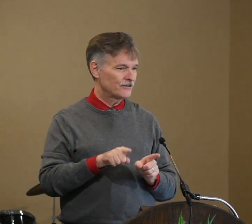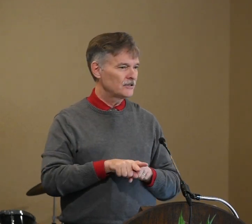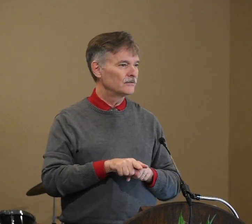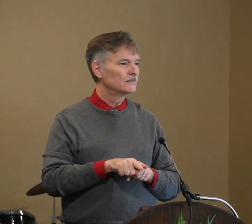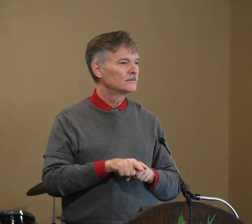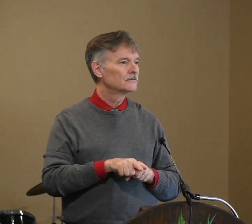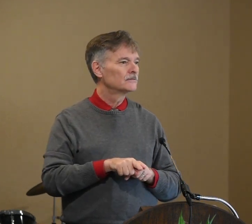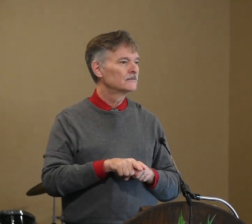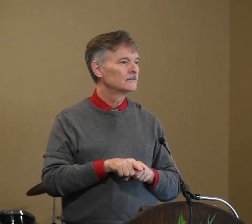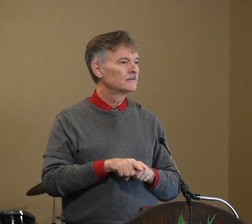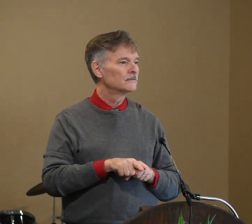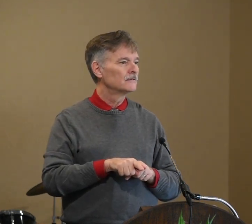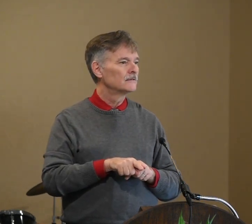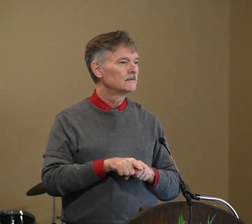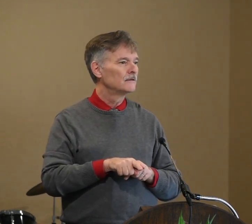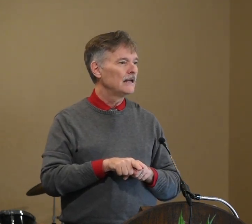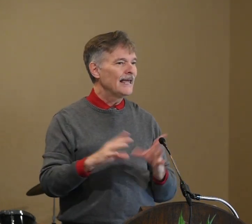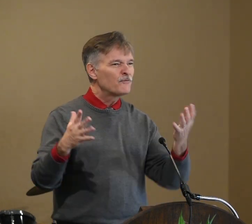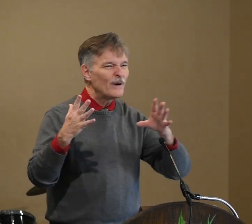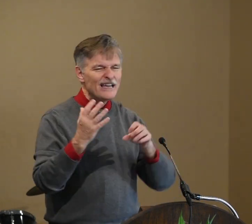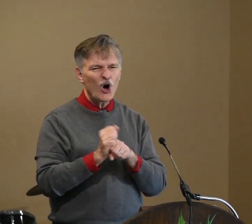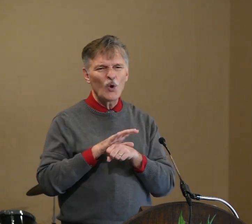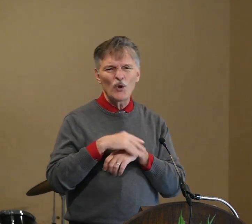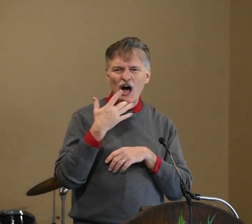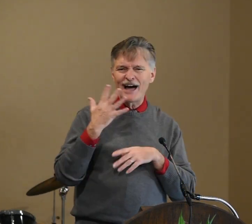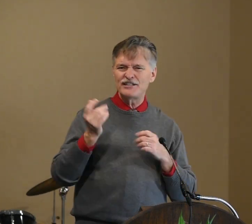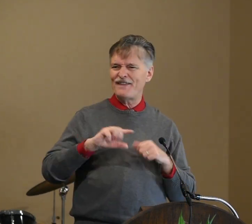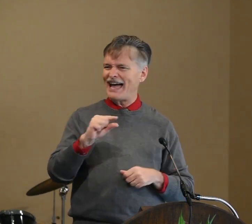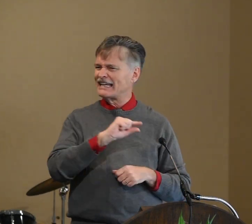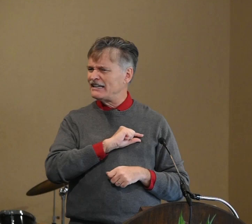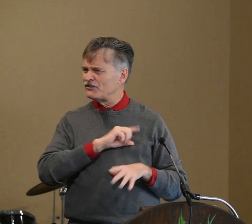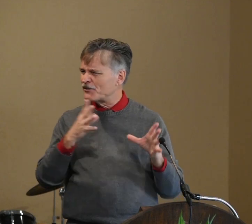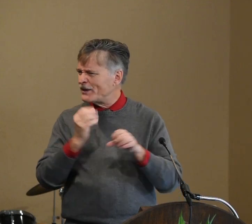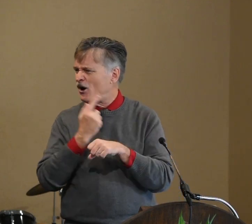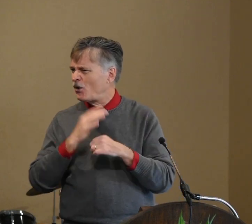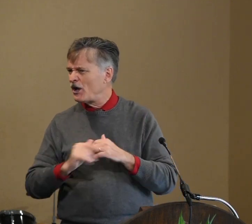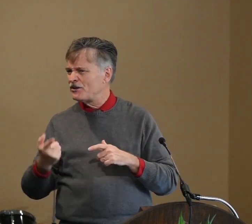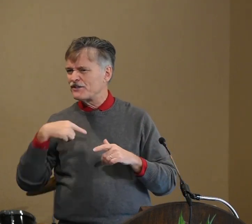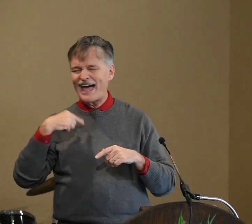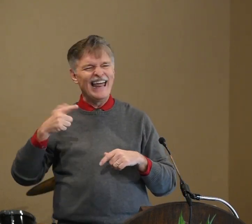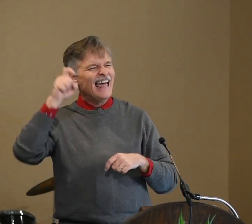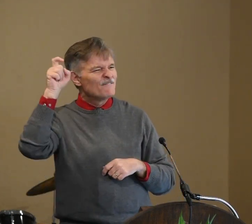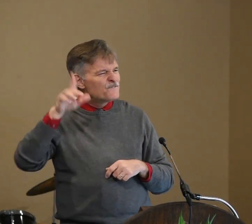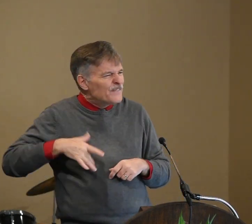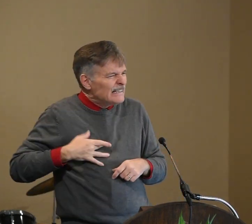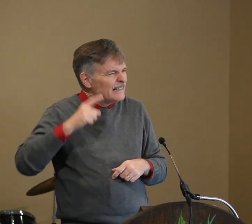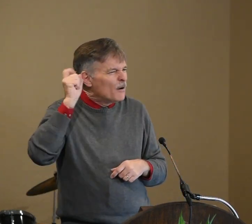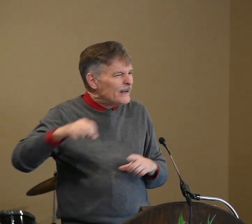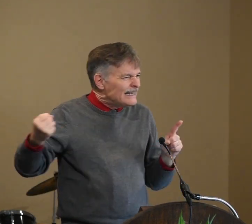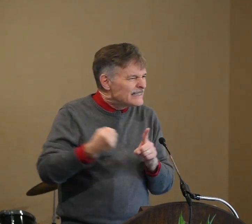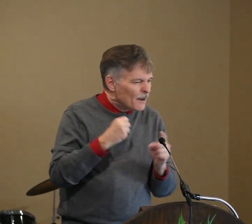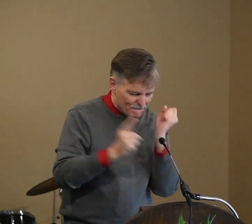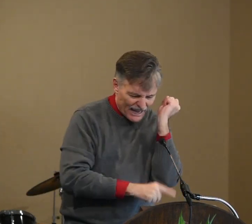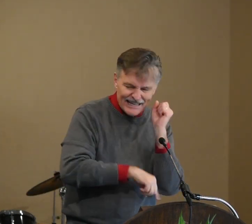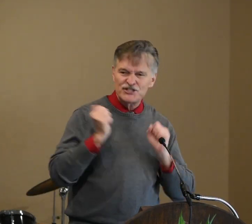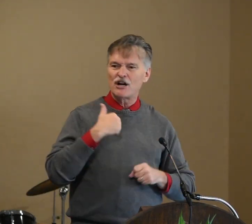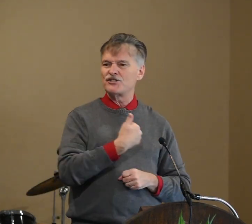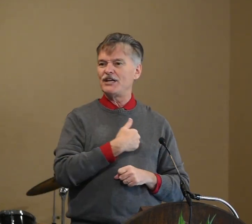too. If we hold on to that guilt, if we hold on to that feeling that we need to punish ourselves,